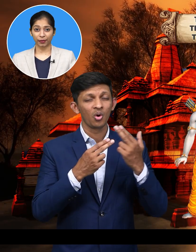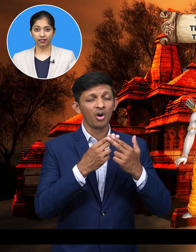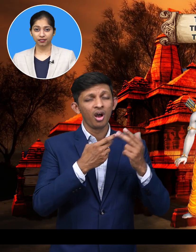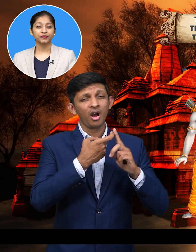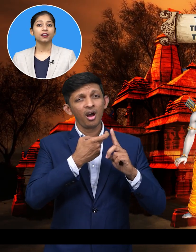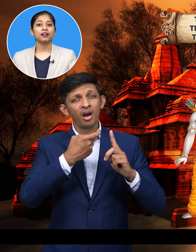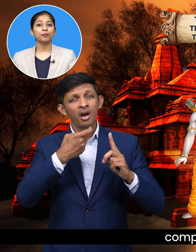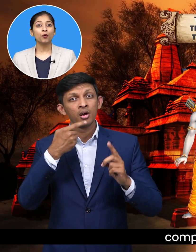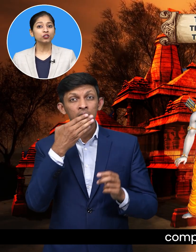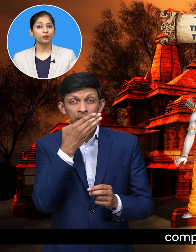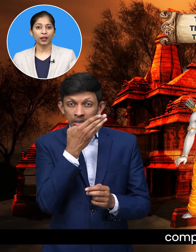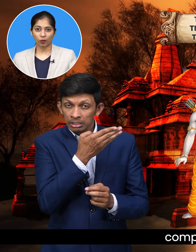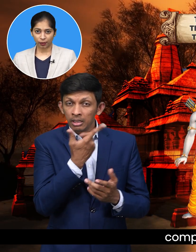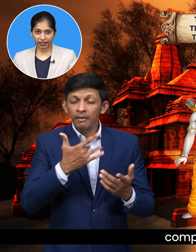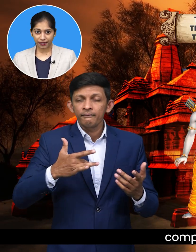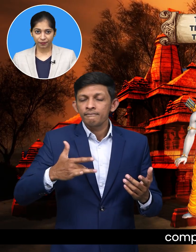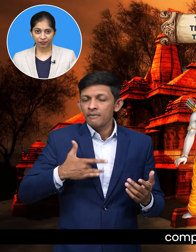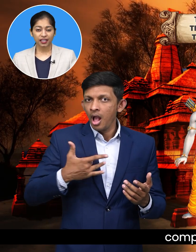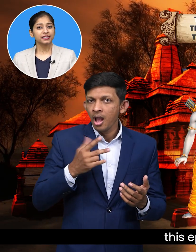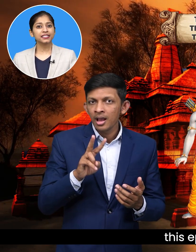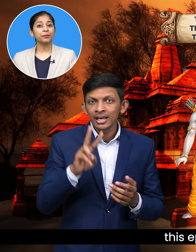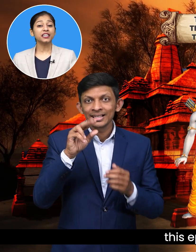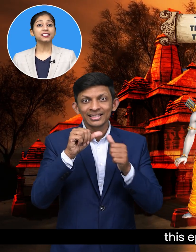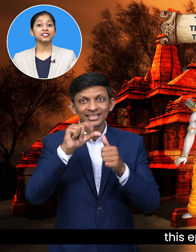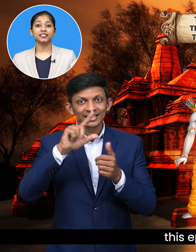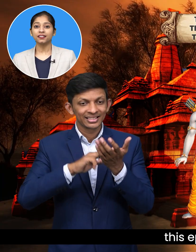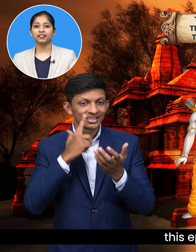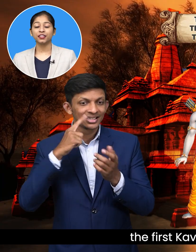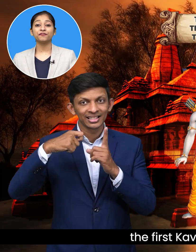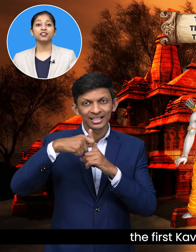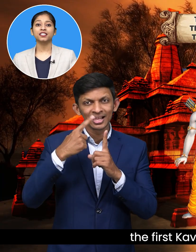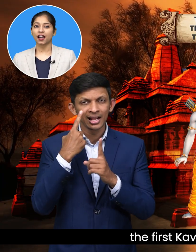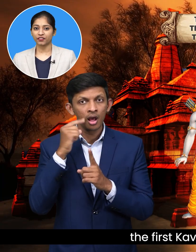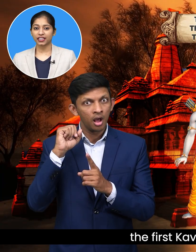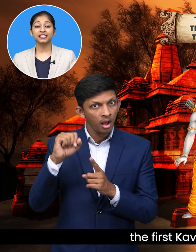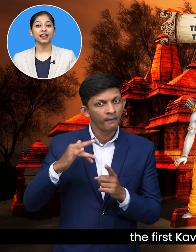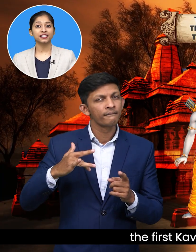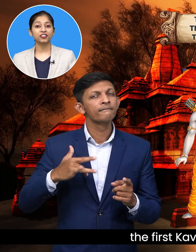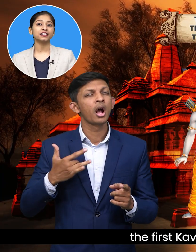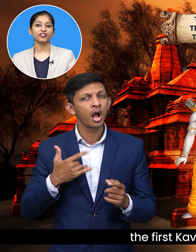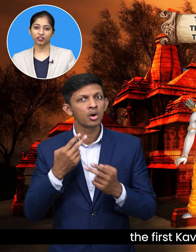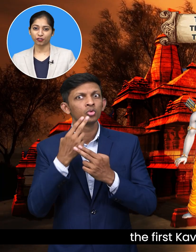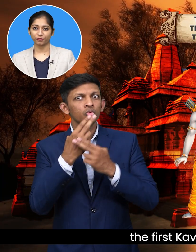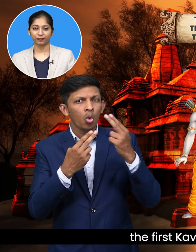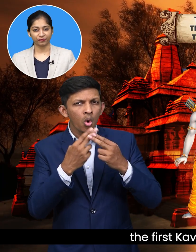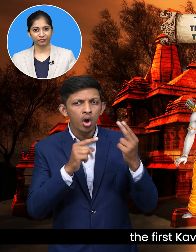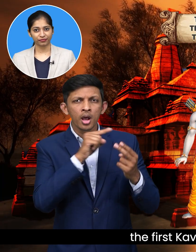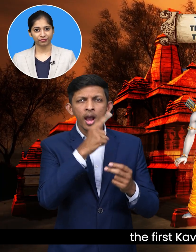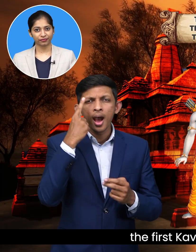This epic, composed by Valmiki, this epic is considered the first kavya in Sanskrit